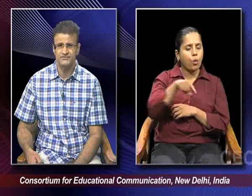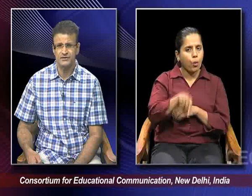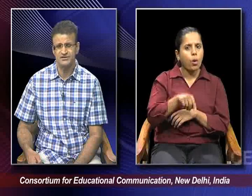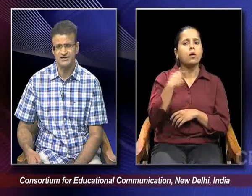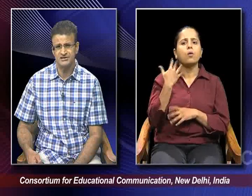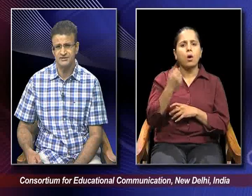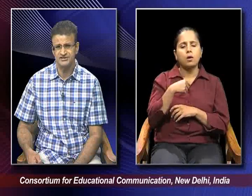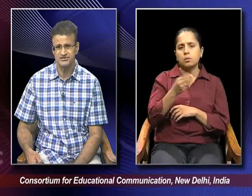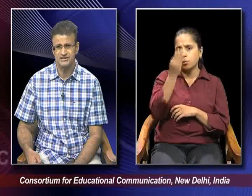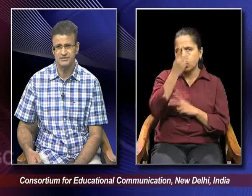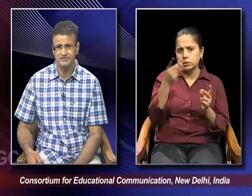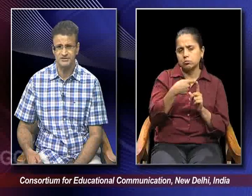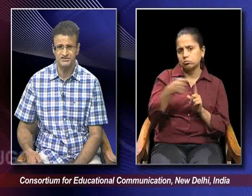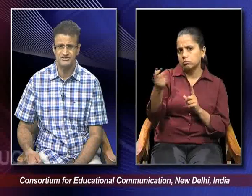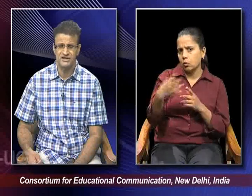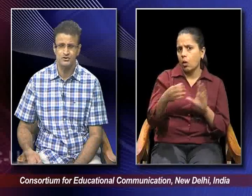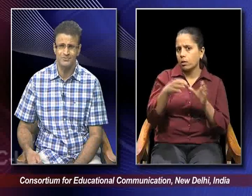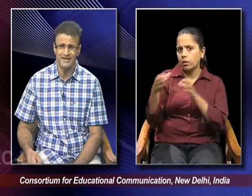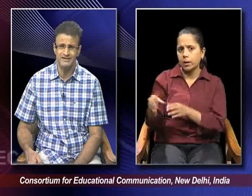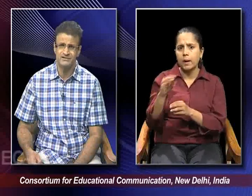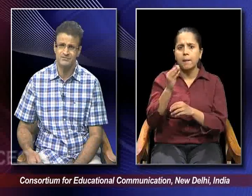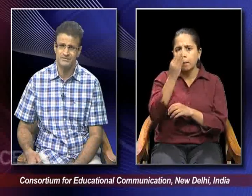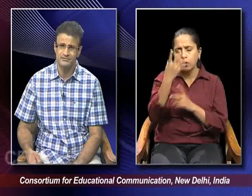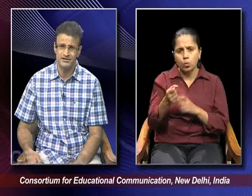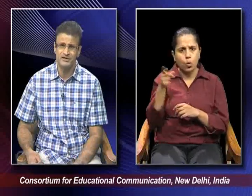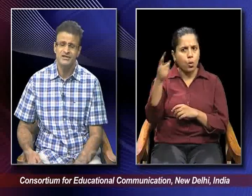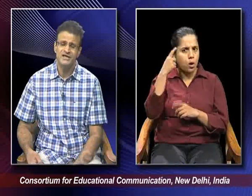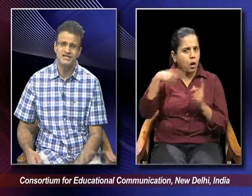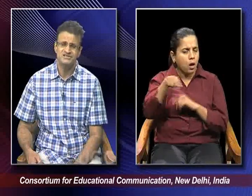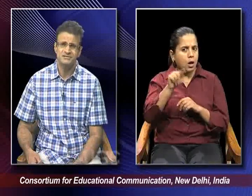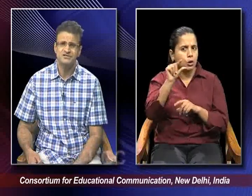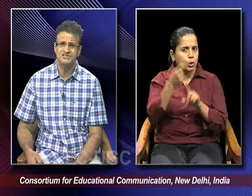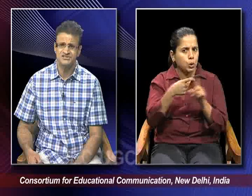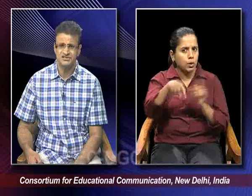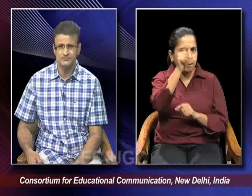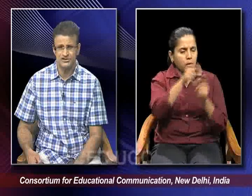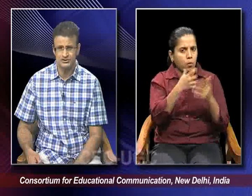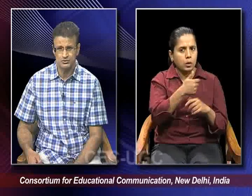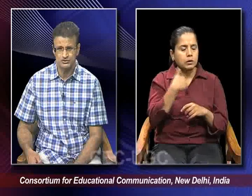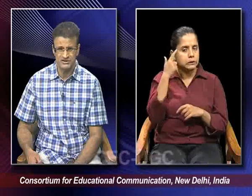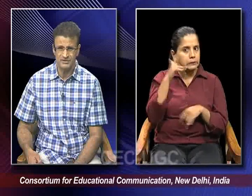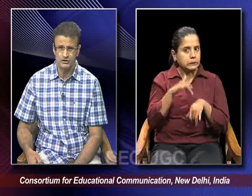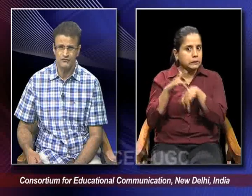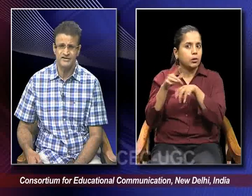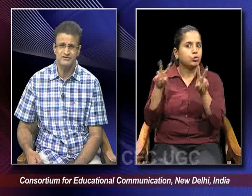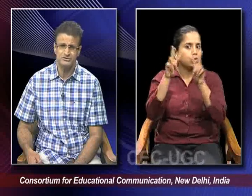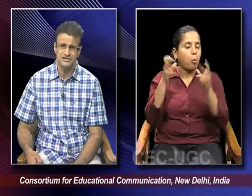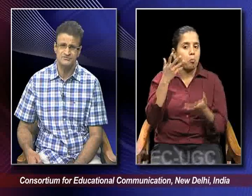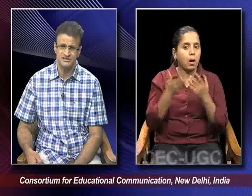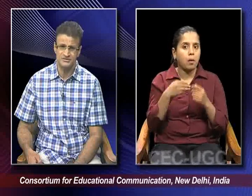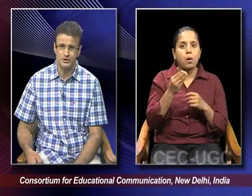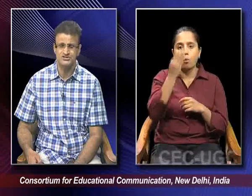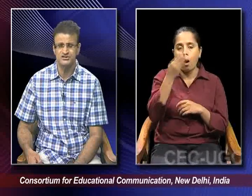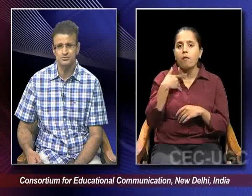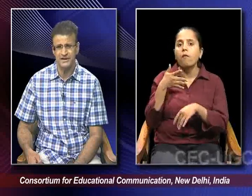away from the national mainstream, and the British, they tried to placate them by becoming extremely sensitive to the issues that might offend the Muslims,